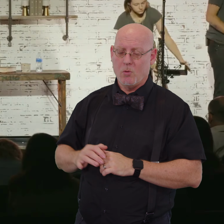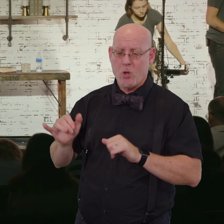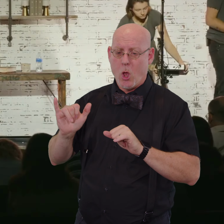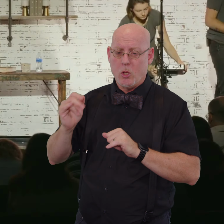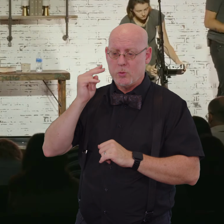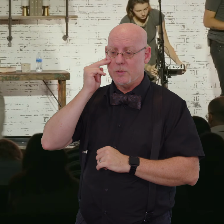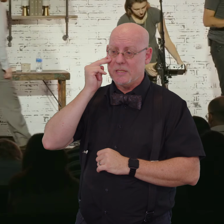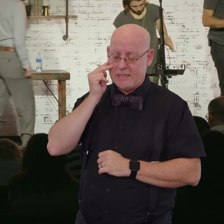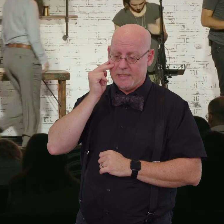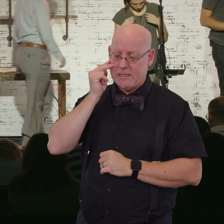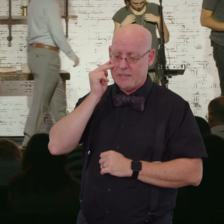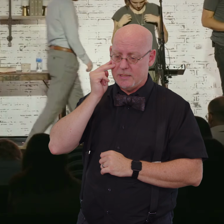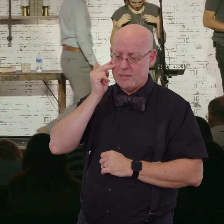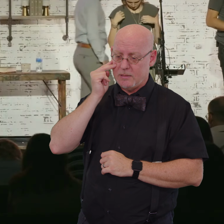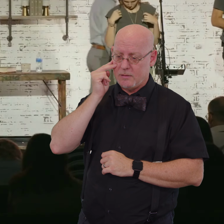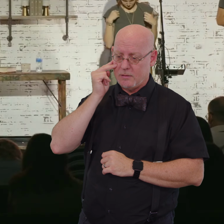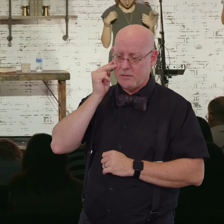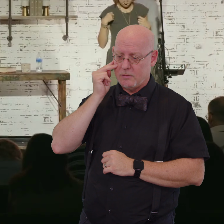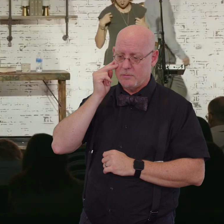but we also see